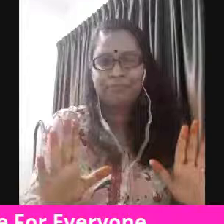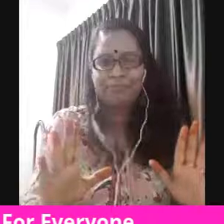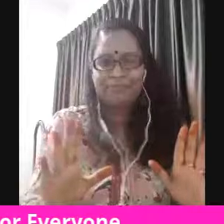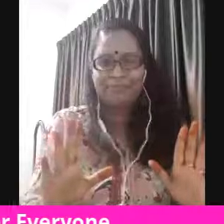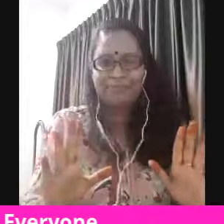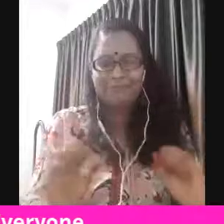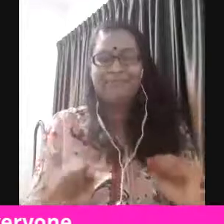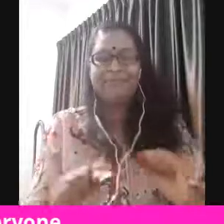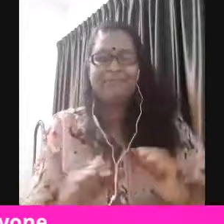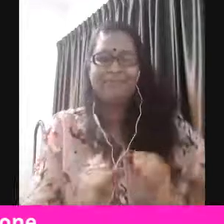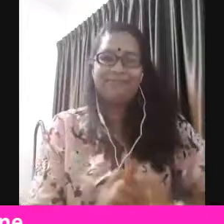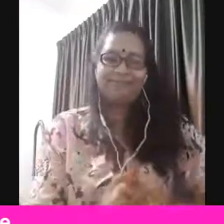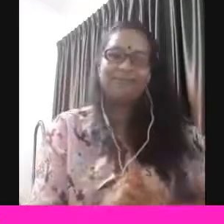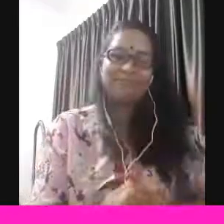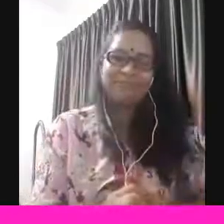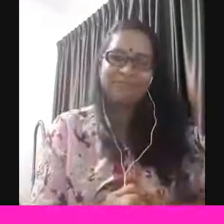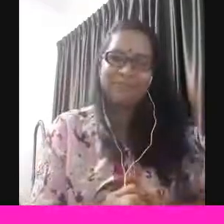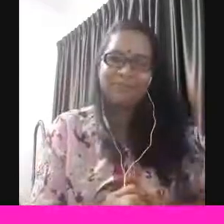enough. Mm-hmm.